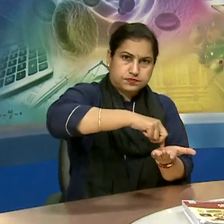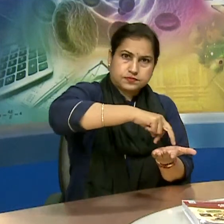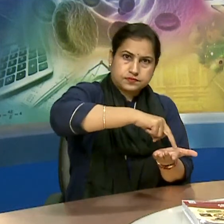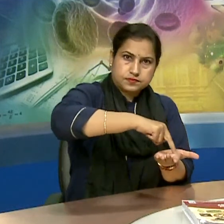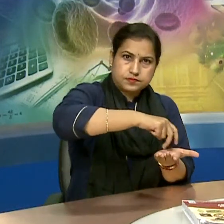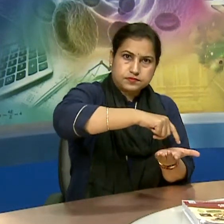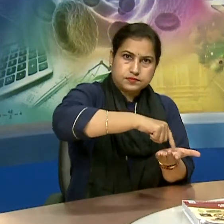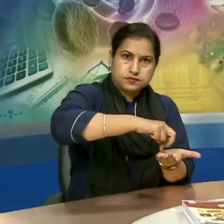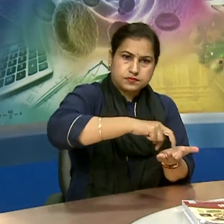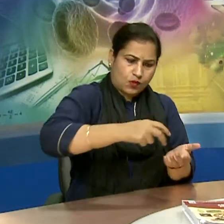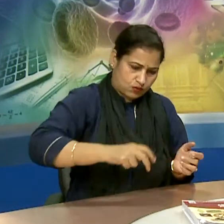Pace.